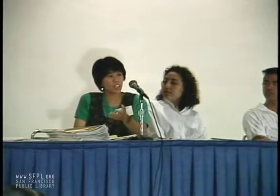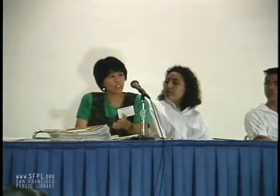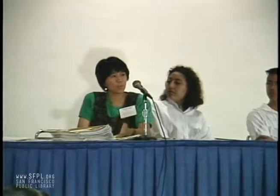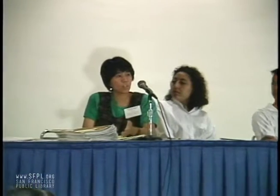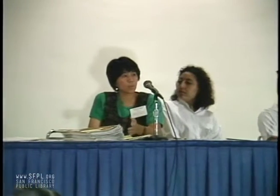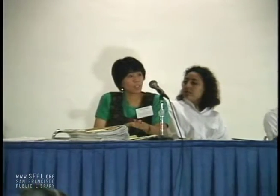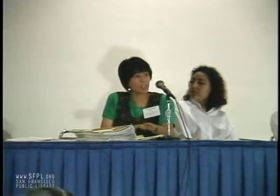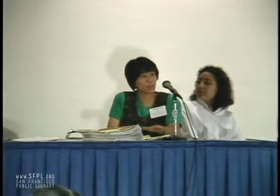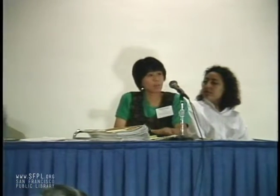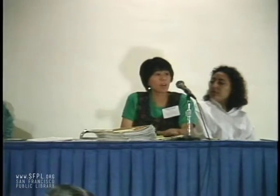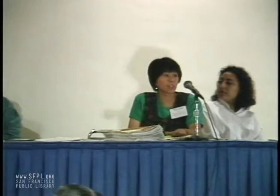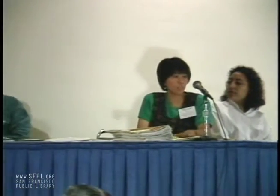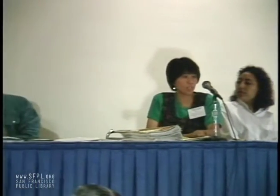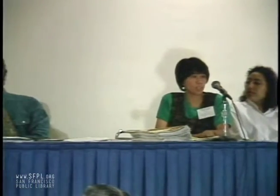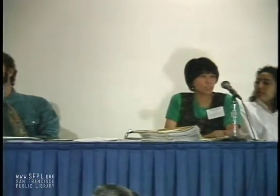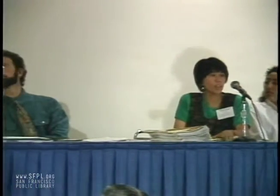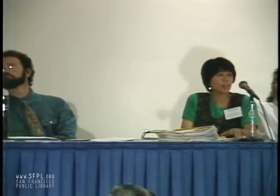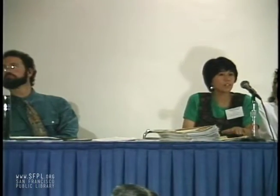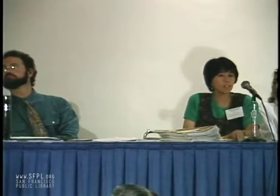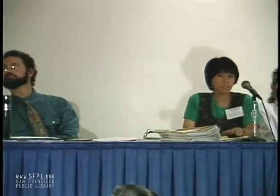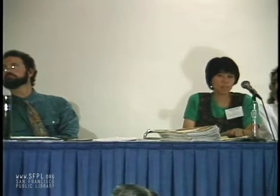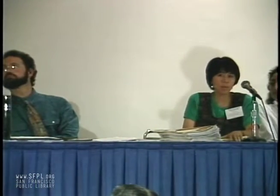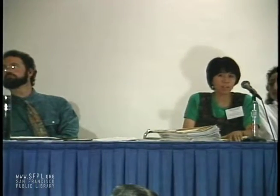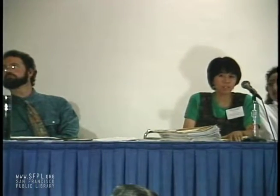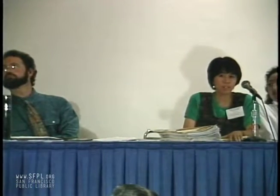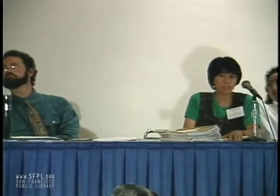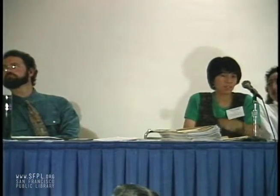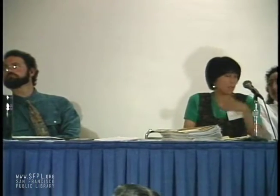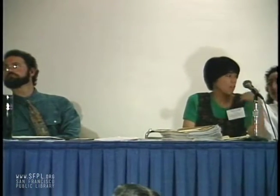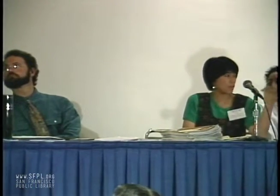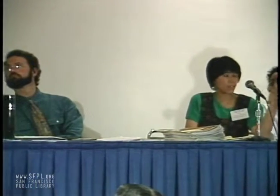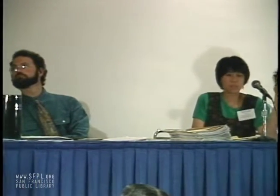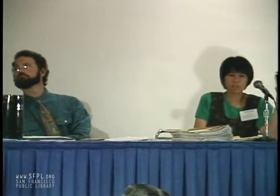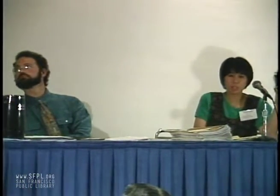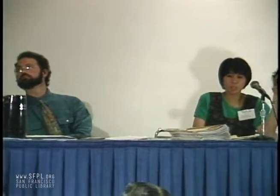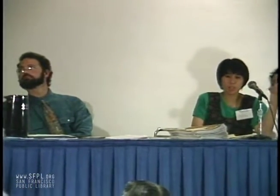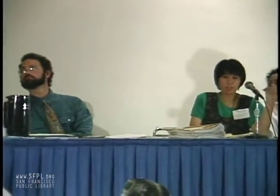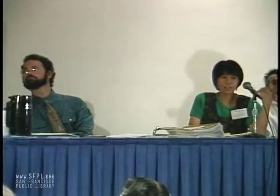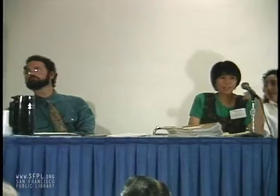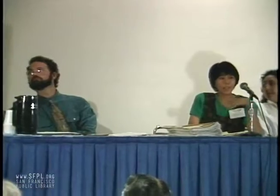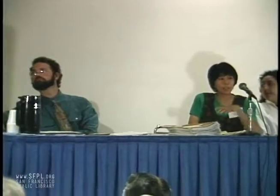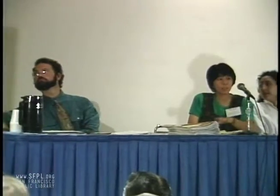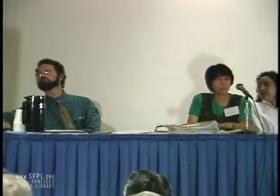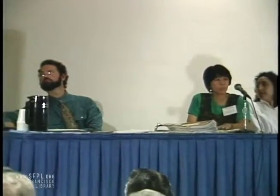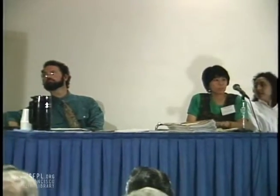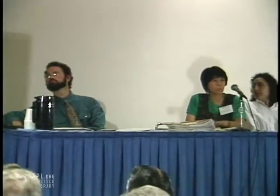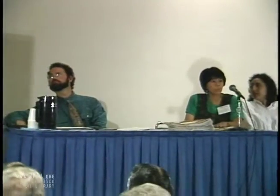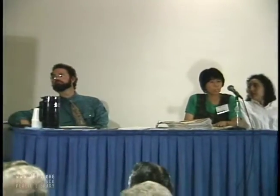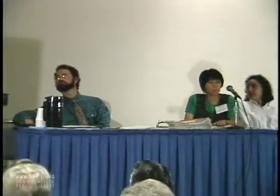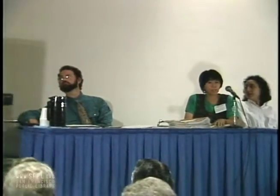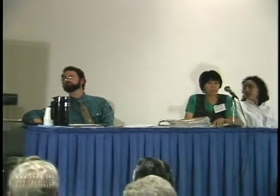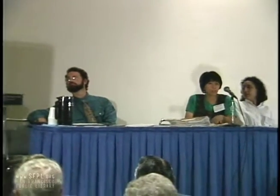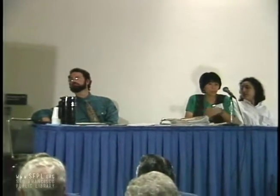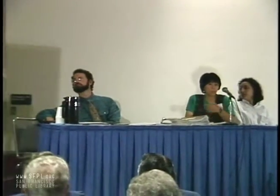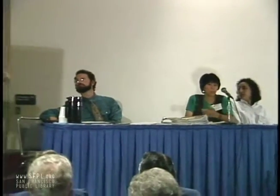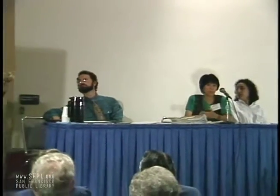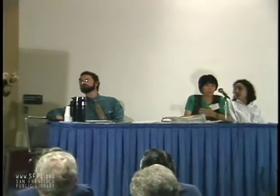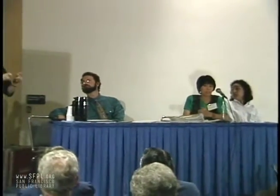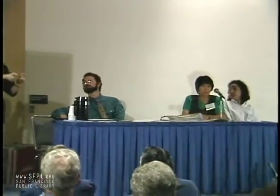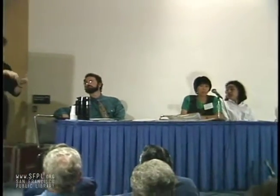has raised, which I'd like to respond to actually, leads to the questions that all of us here on this panel and anyone else who's working in multicultural awareness,